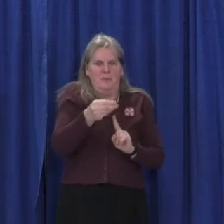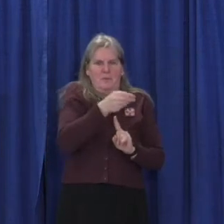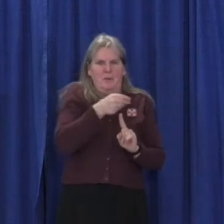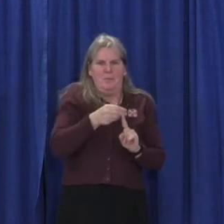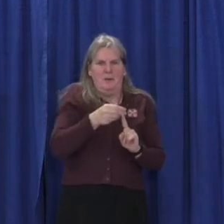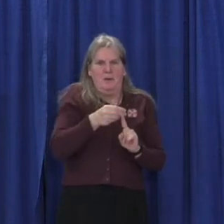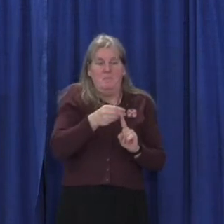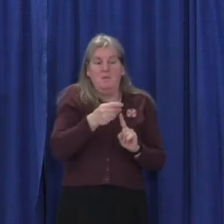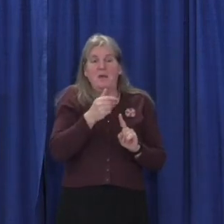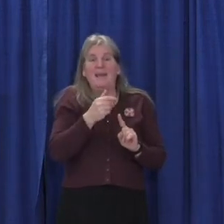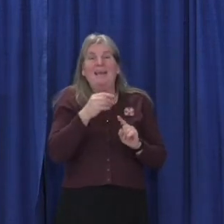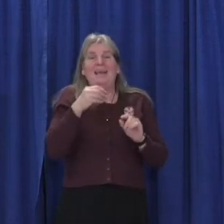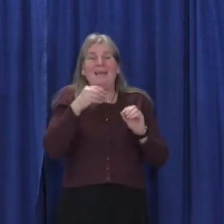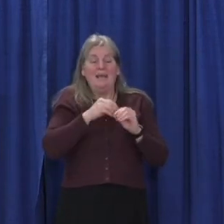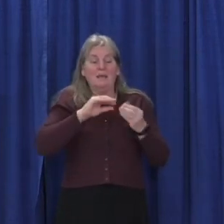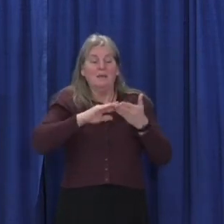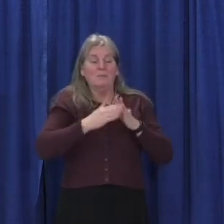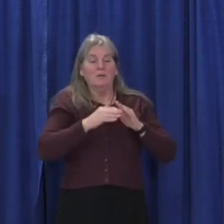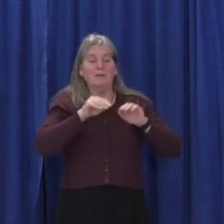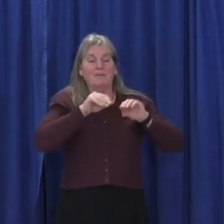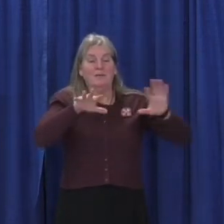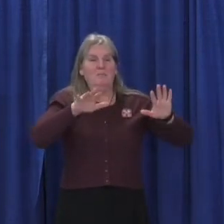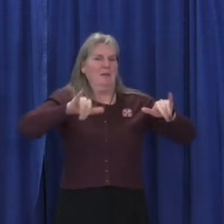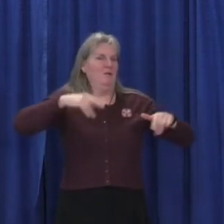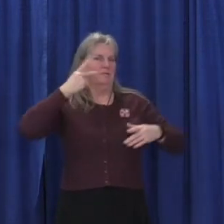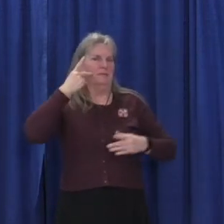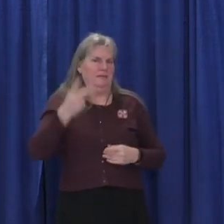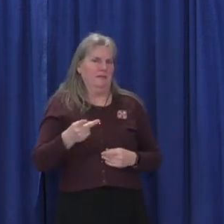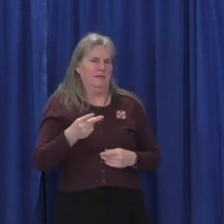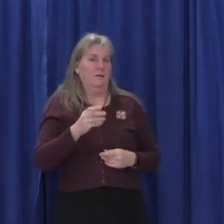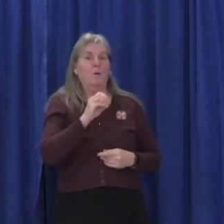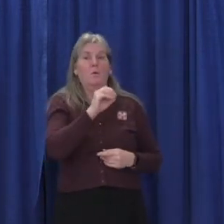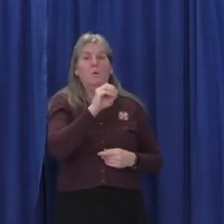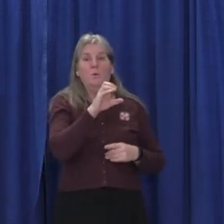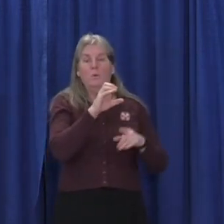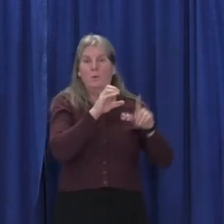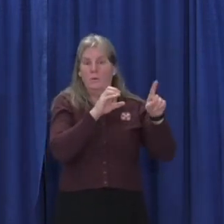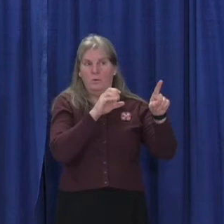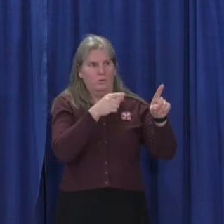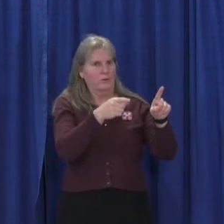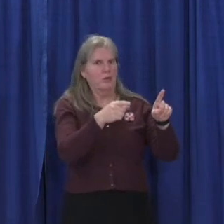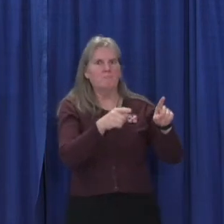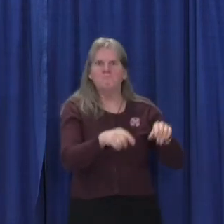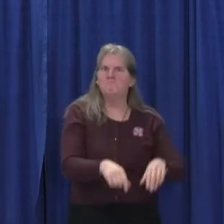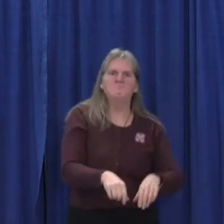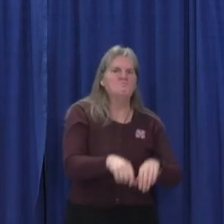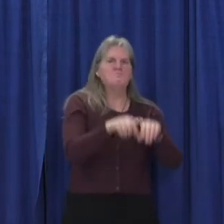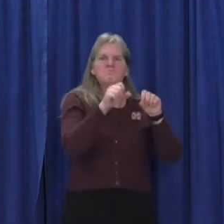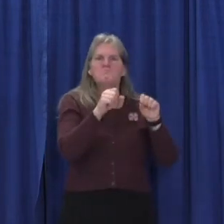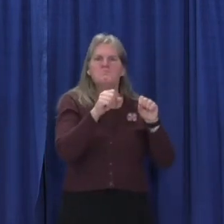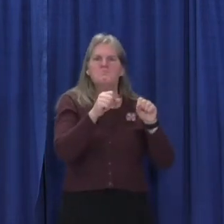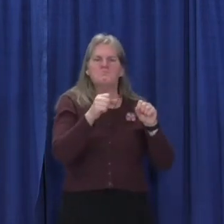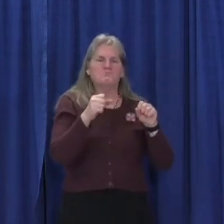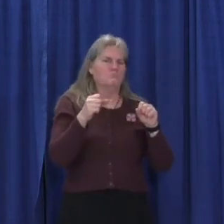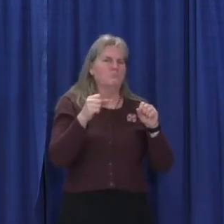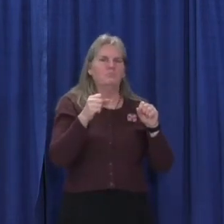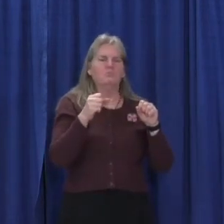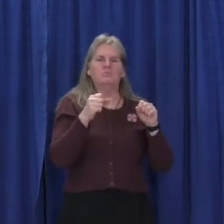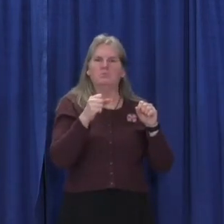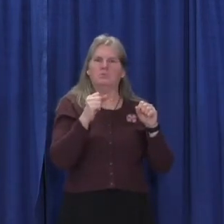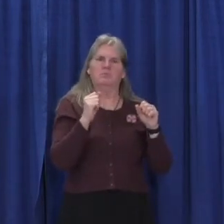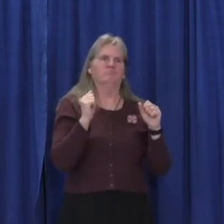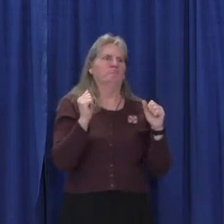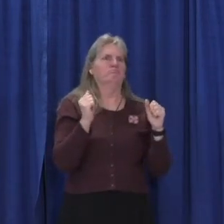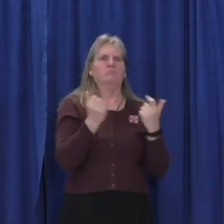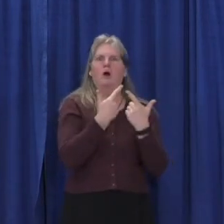is spread in the community. Old Crow community has really taken this bull by the horns and used